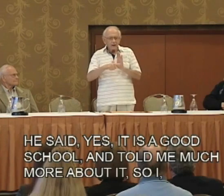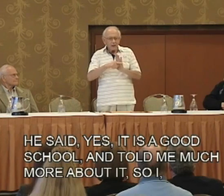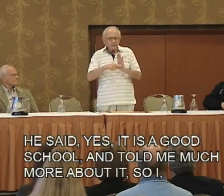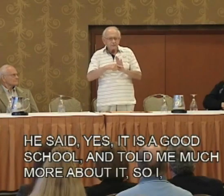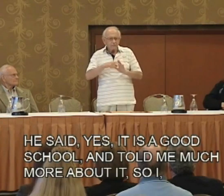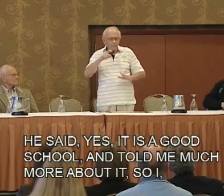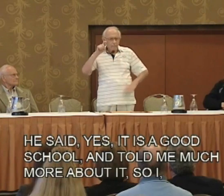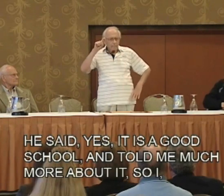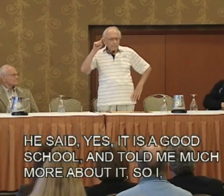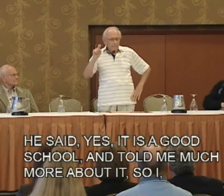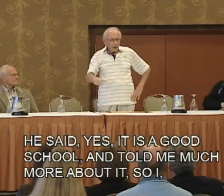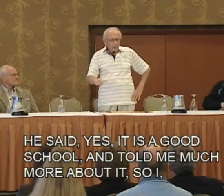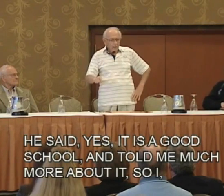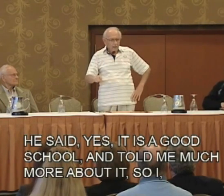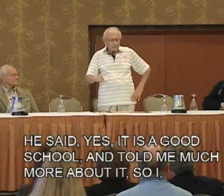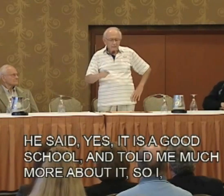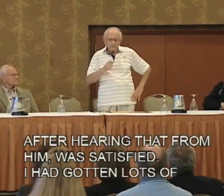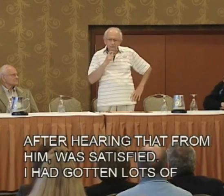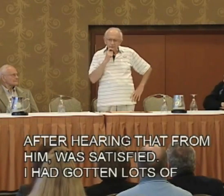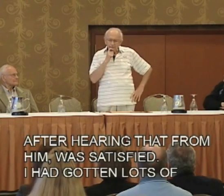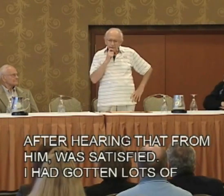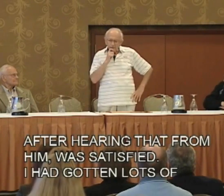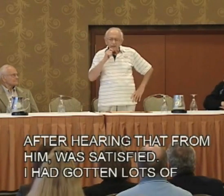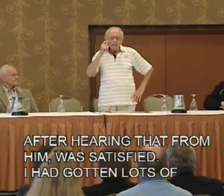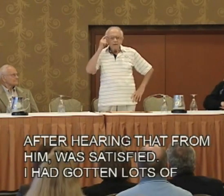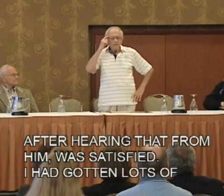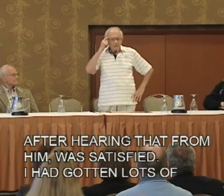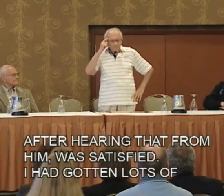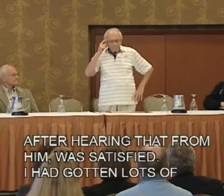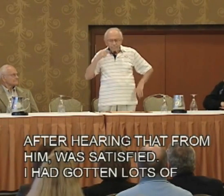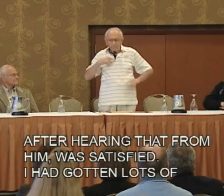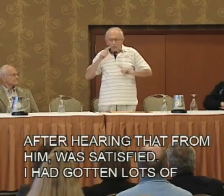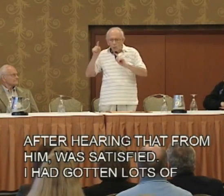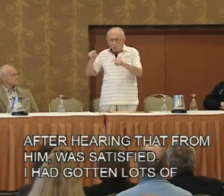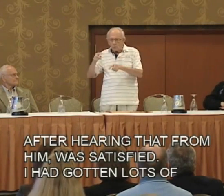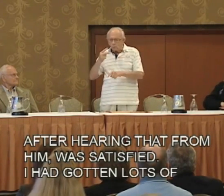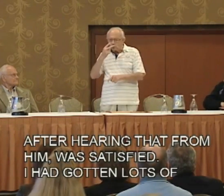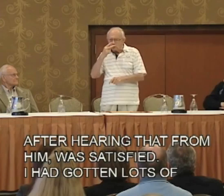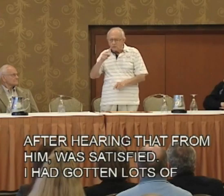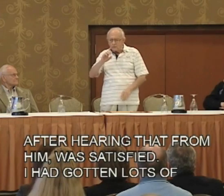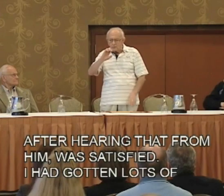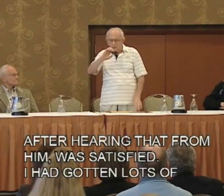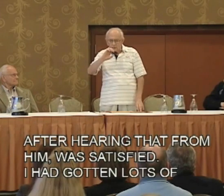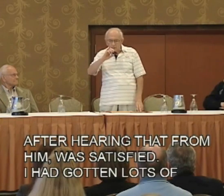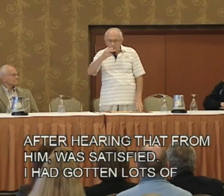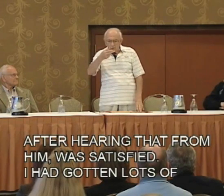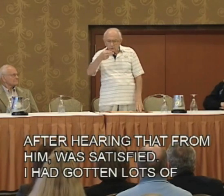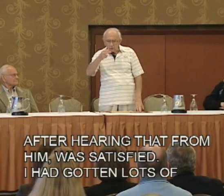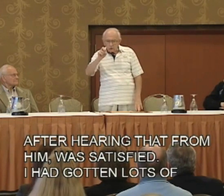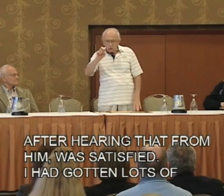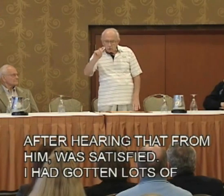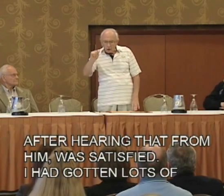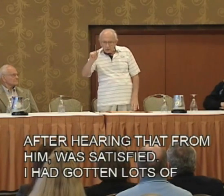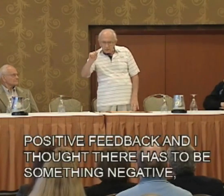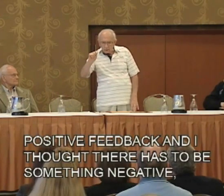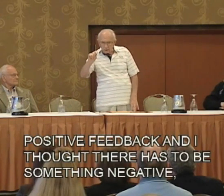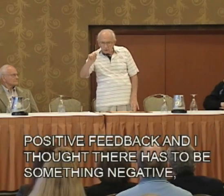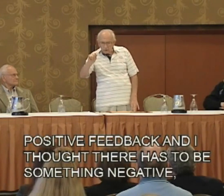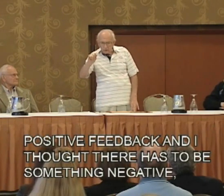of positive feedback and I thought there has to be something negative though there has to be something bad about Minnesota so I went to